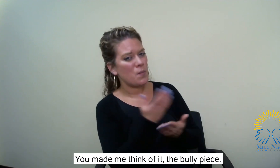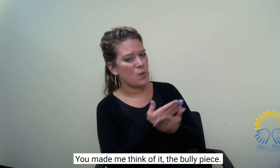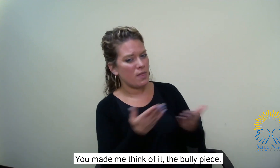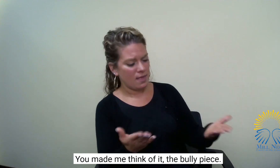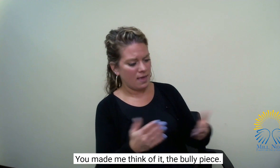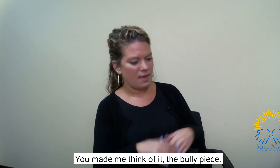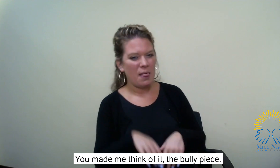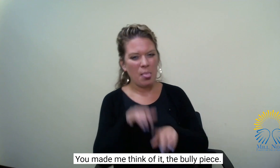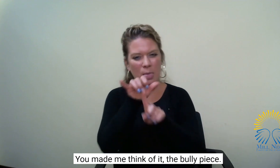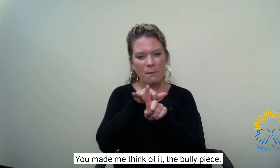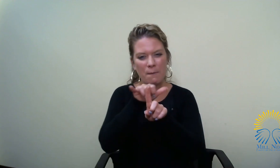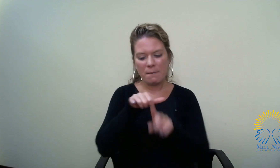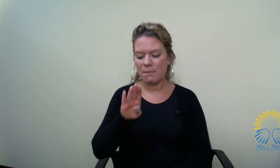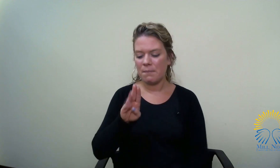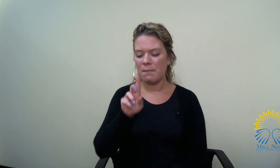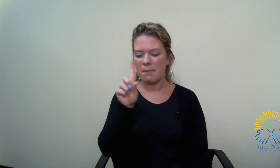bully piece.